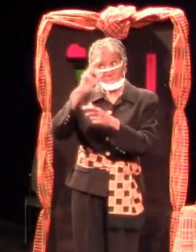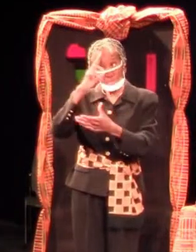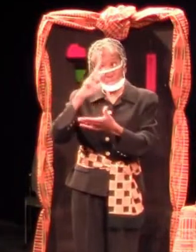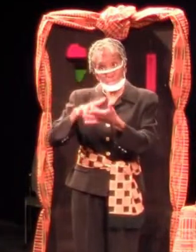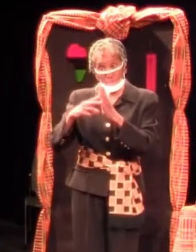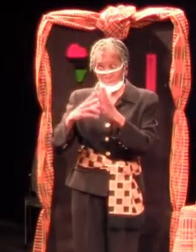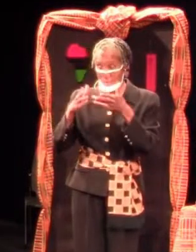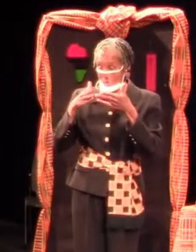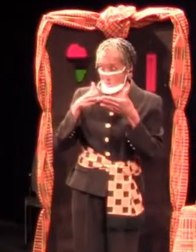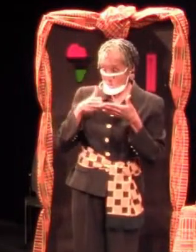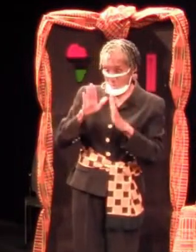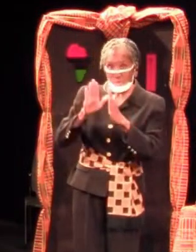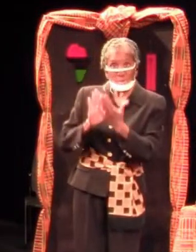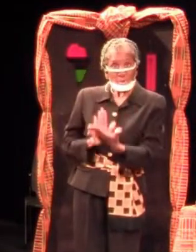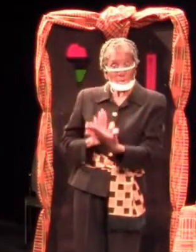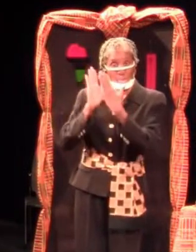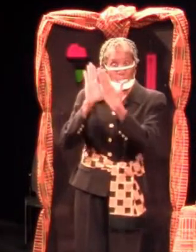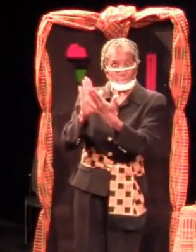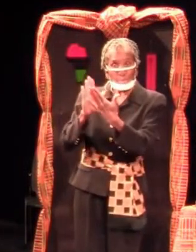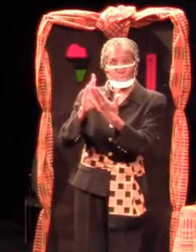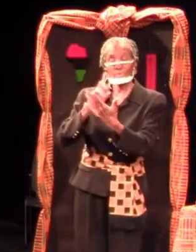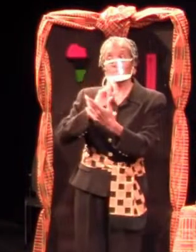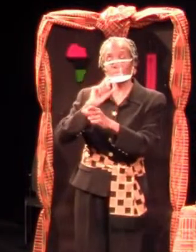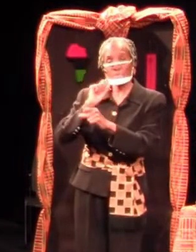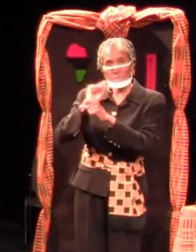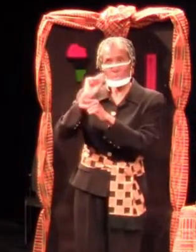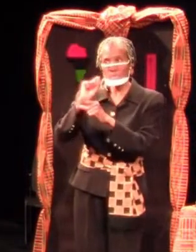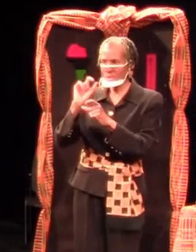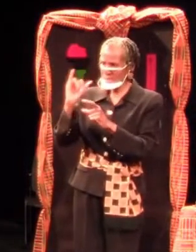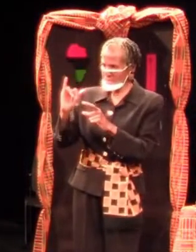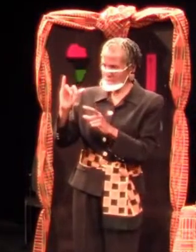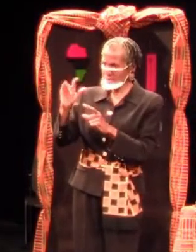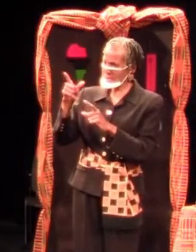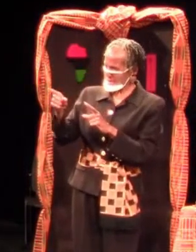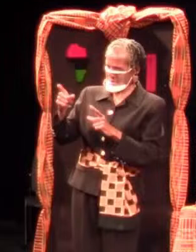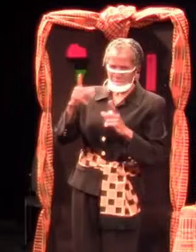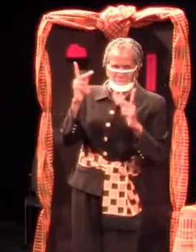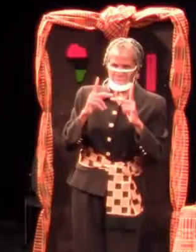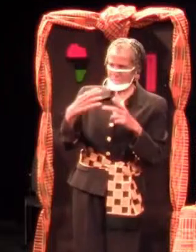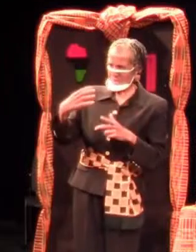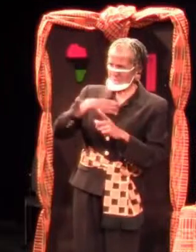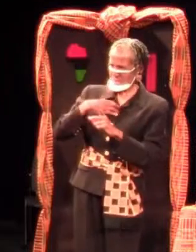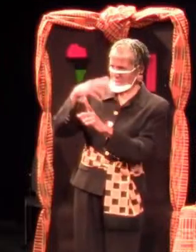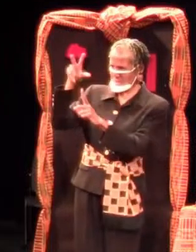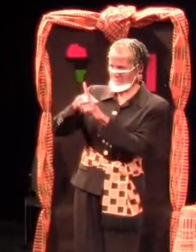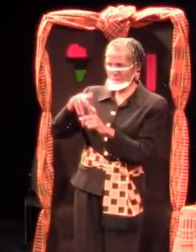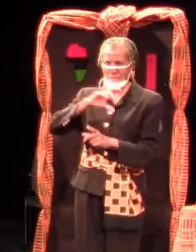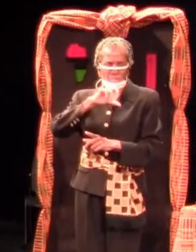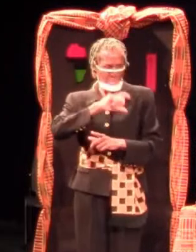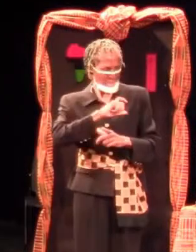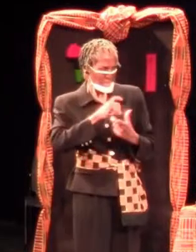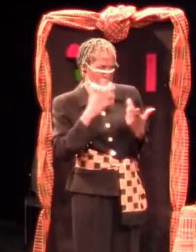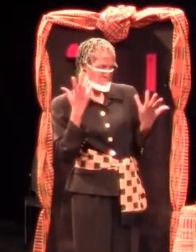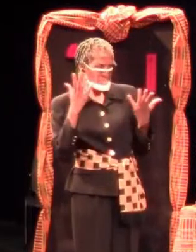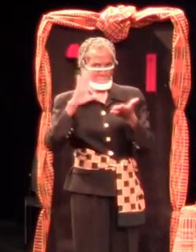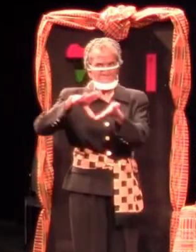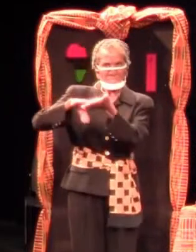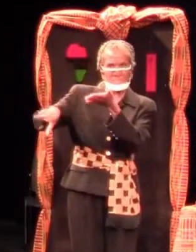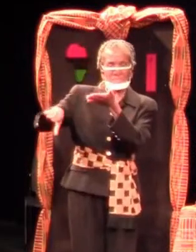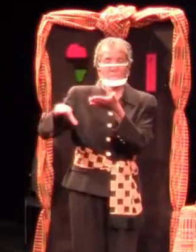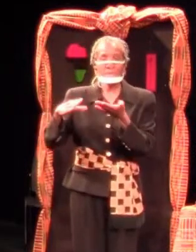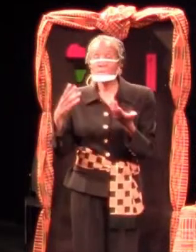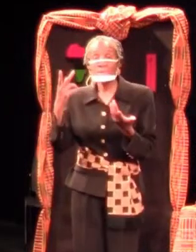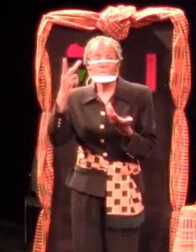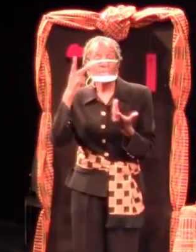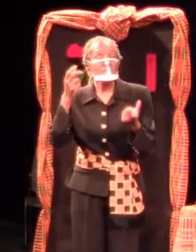meaningful avenues to redress the grievances of these people. I've tried them all, and I can say to you that